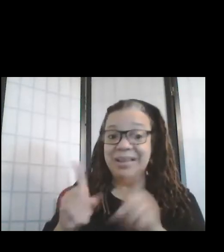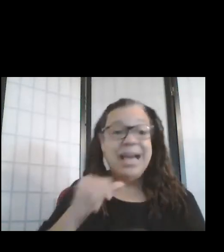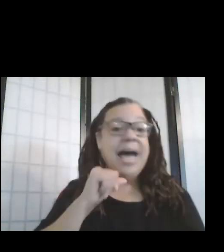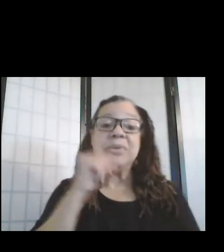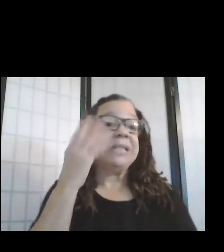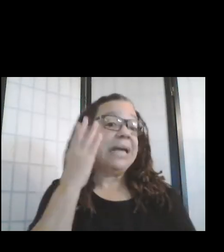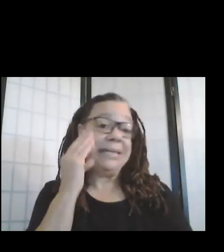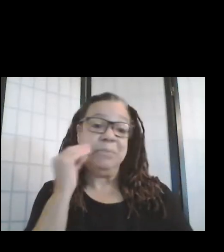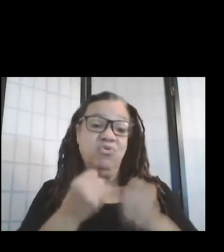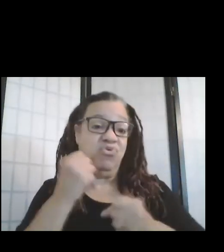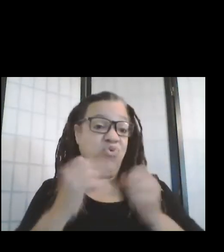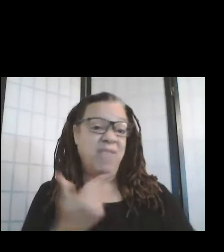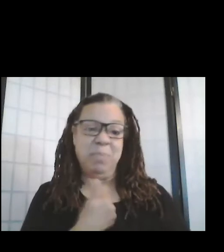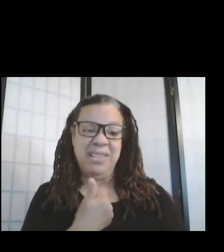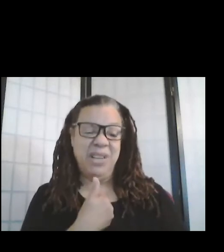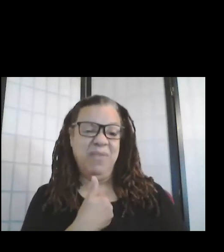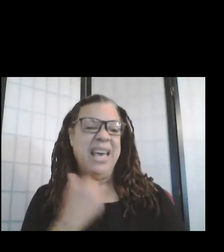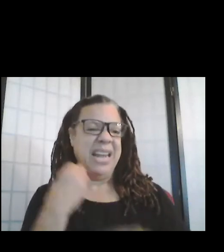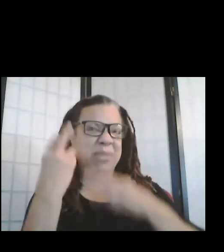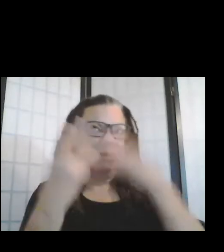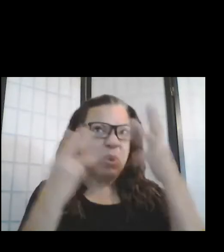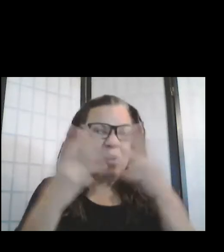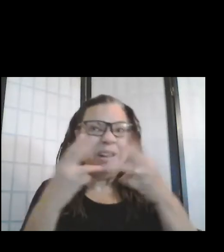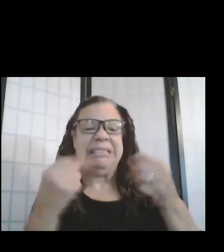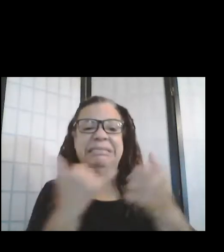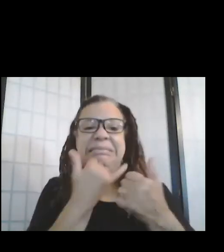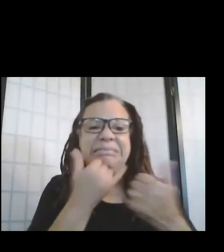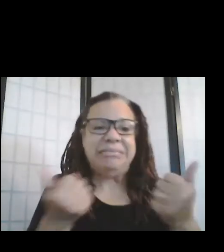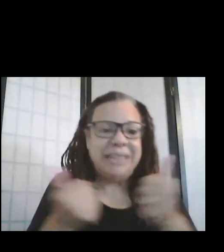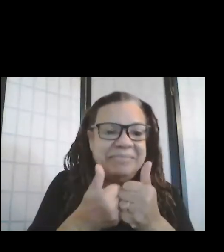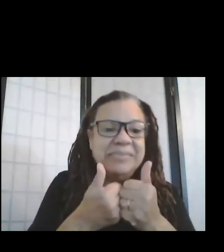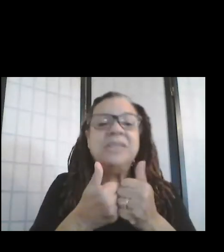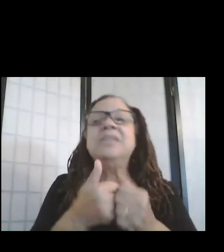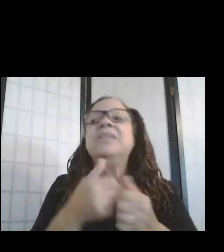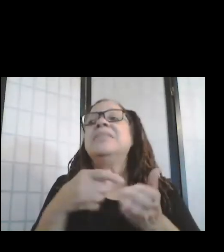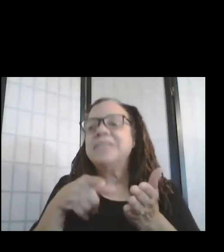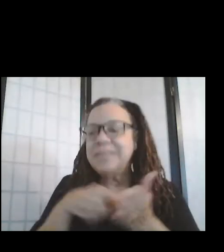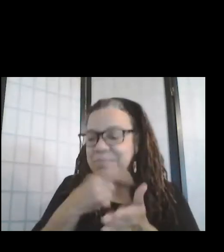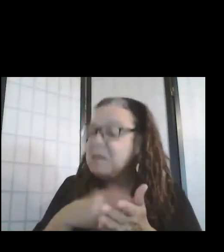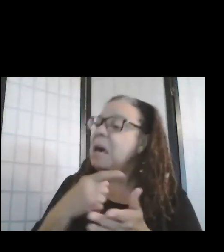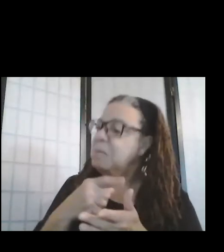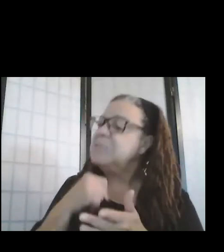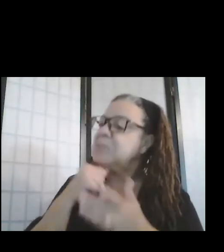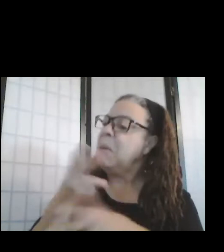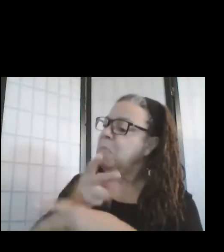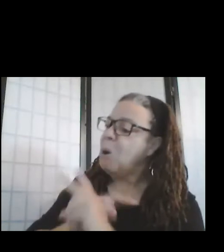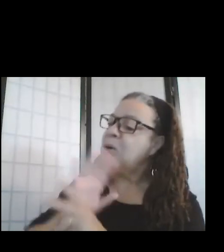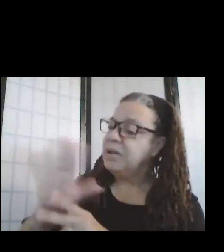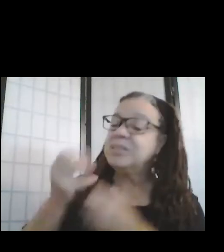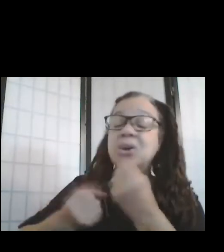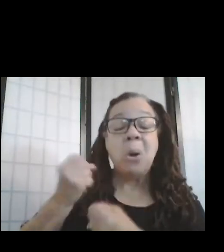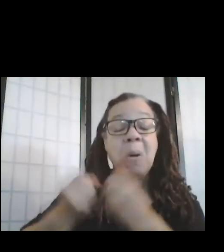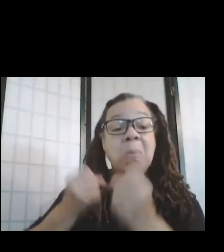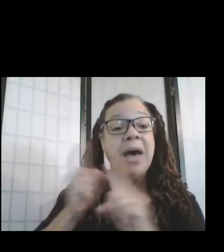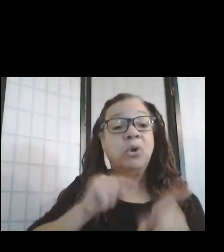experienced driver, and I worried that I might bang it up. Sometimes, though, I did take Eddie up on his offer. I'd go to